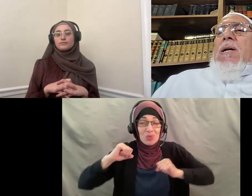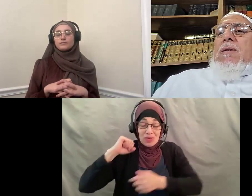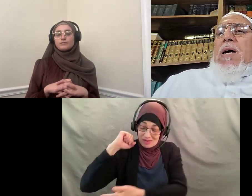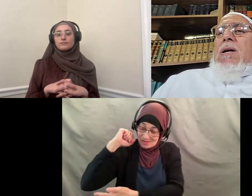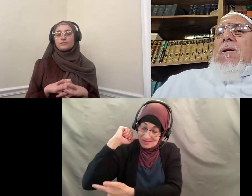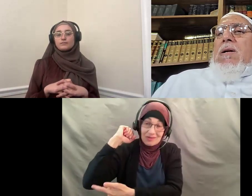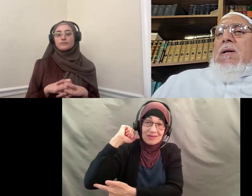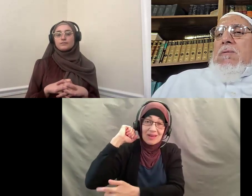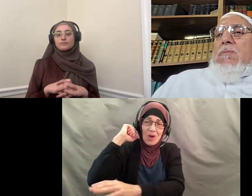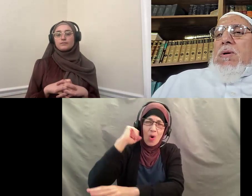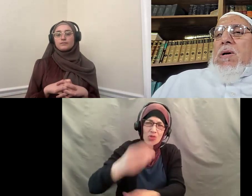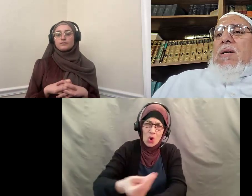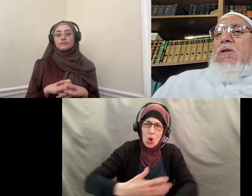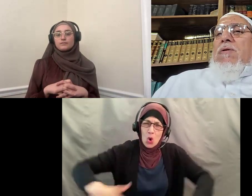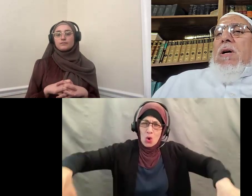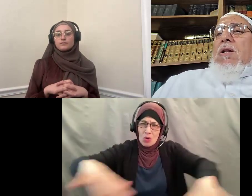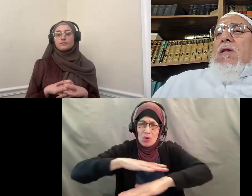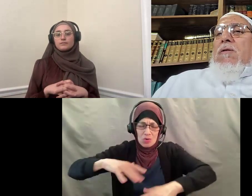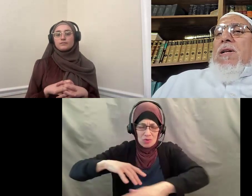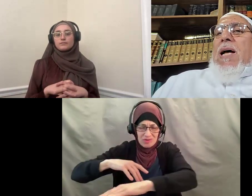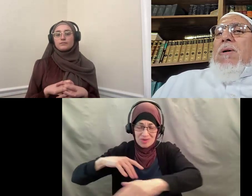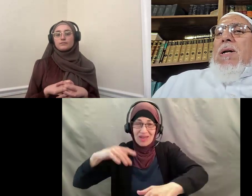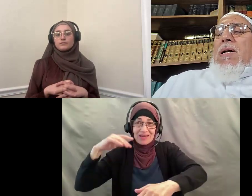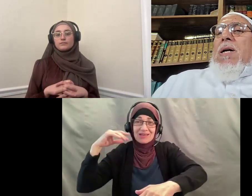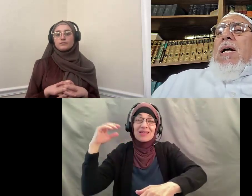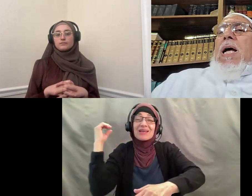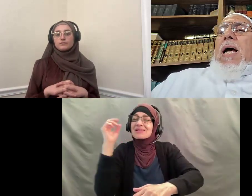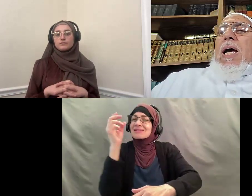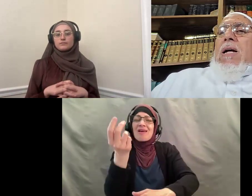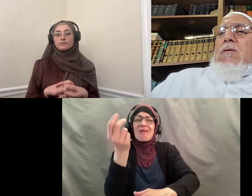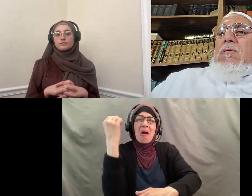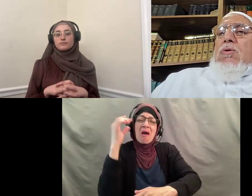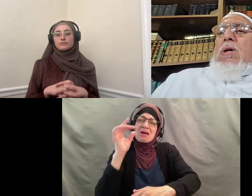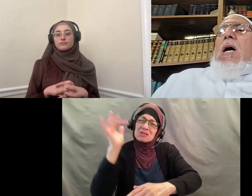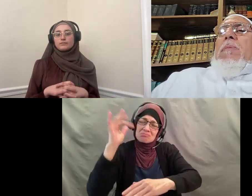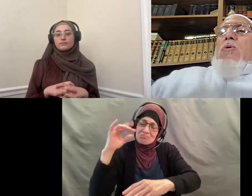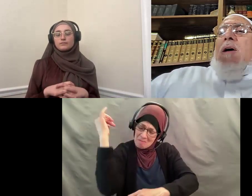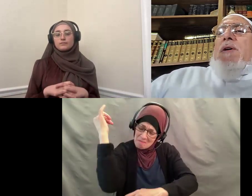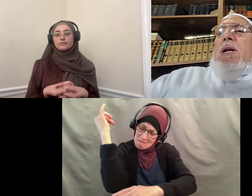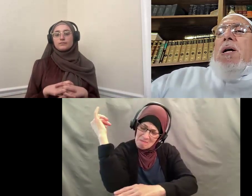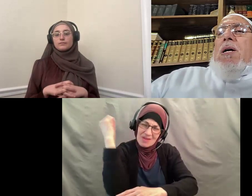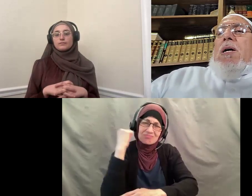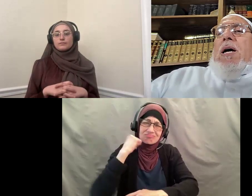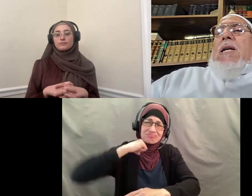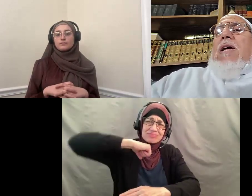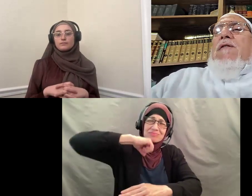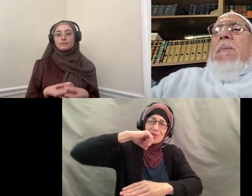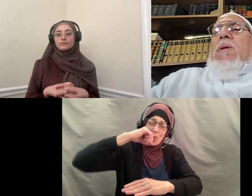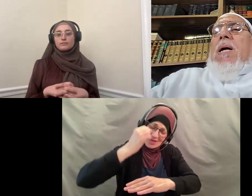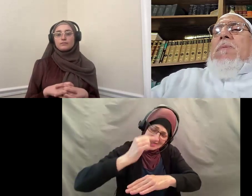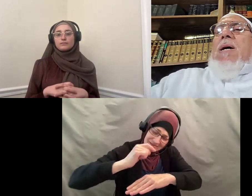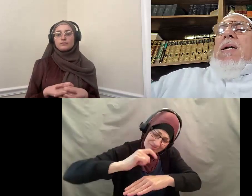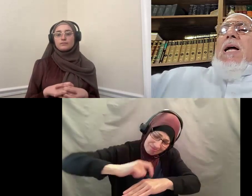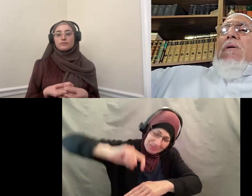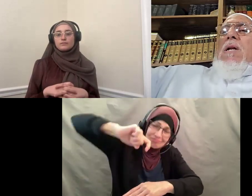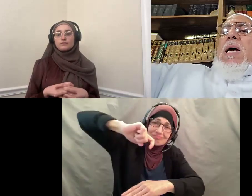up the entire crust of the earth of the town and took it up to heaven, and he flipped